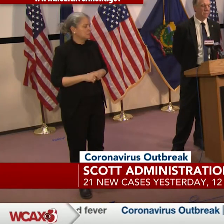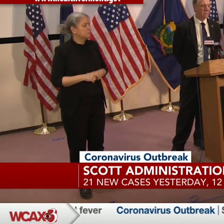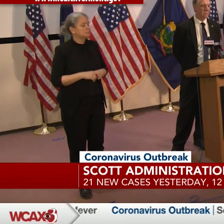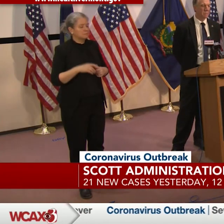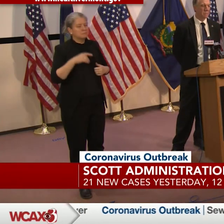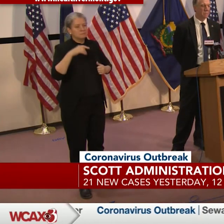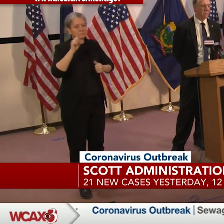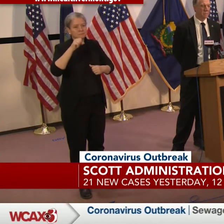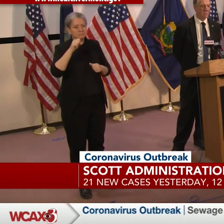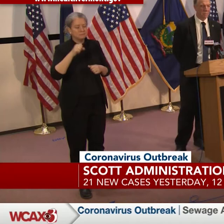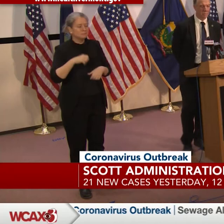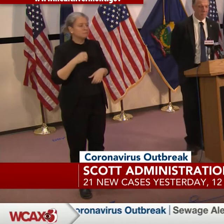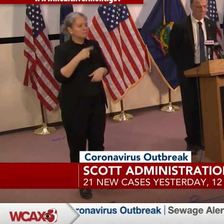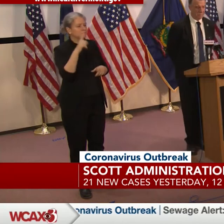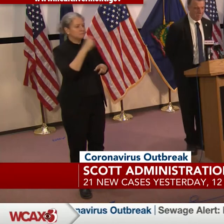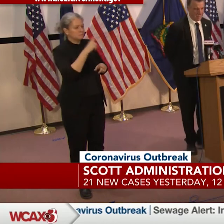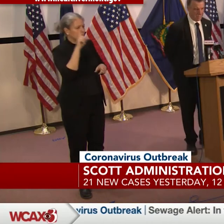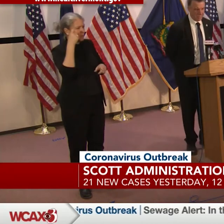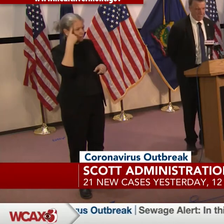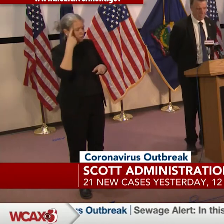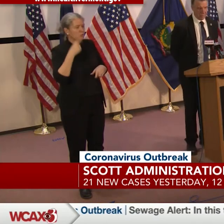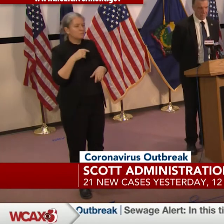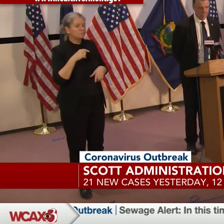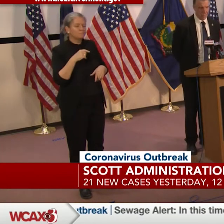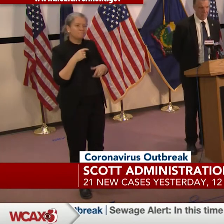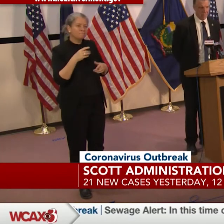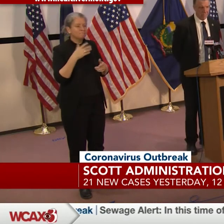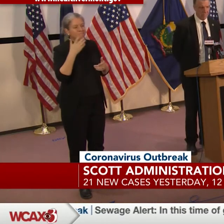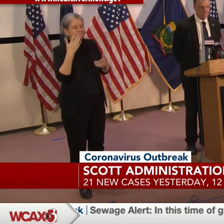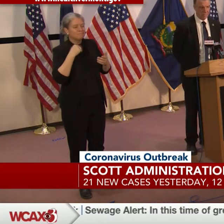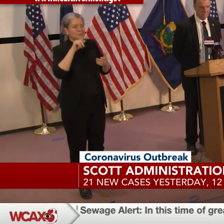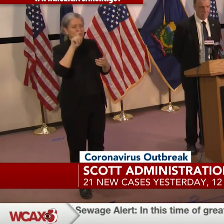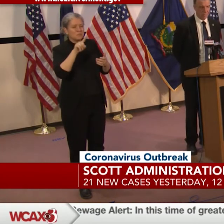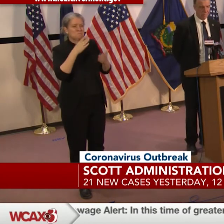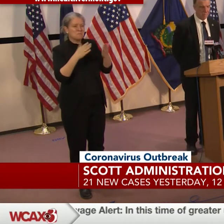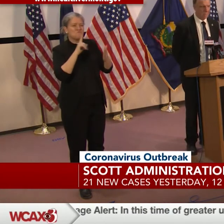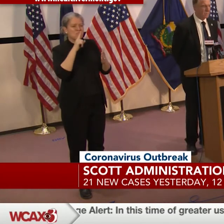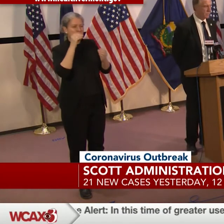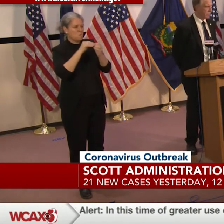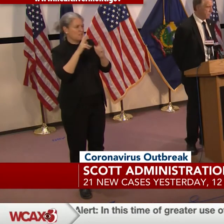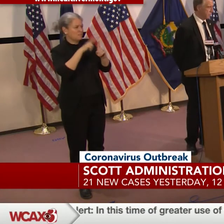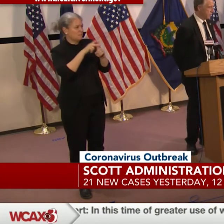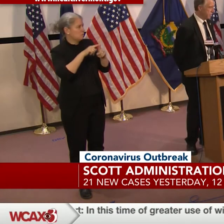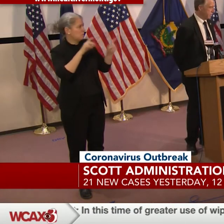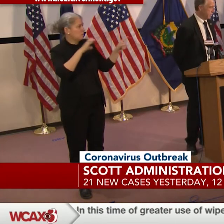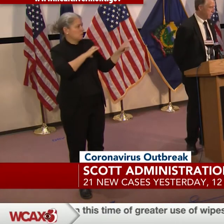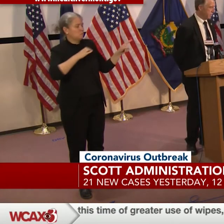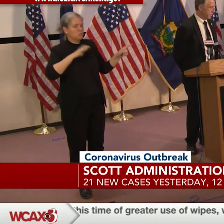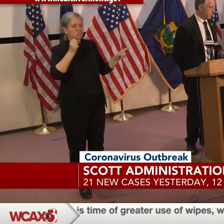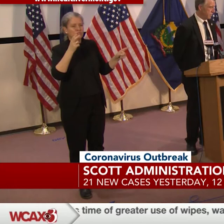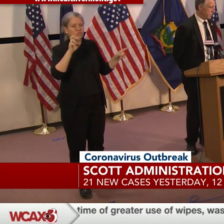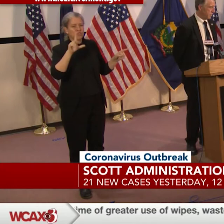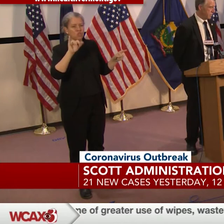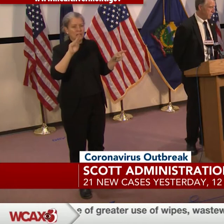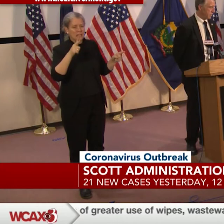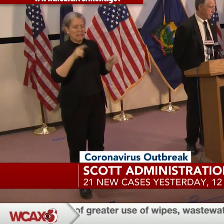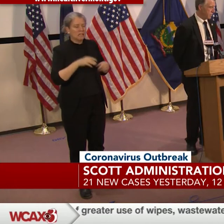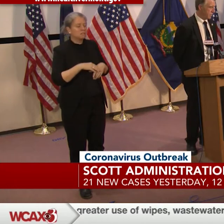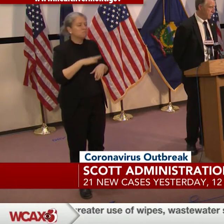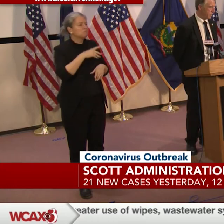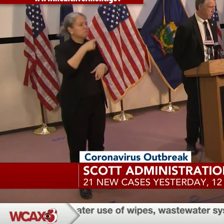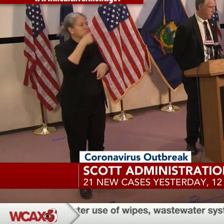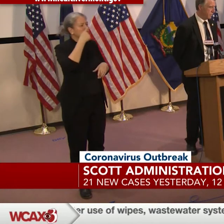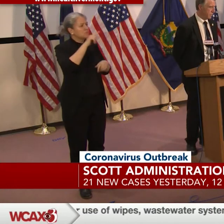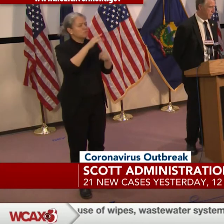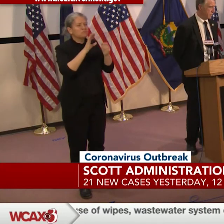Hi, Governor. This question might actually be for Commissioner Sherling. I'm wondering if someone could detail what kind